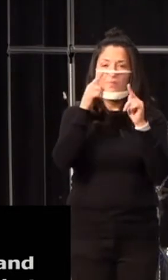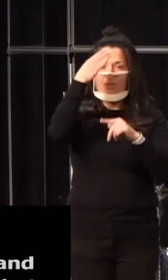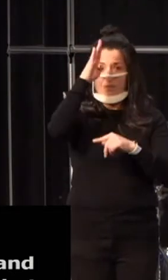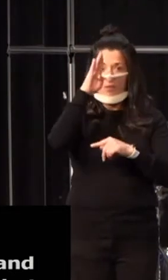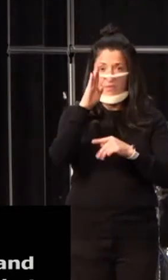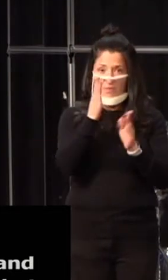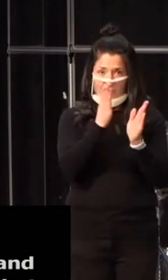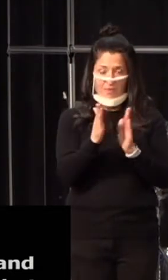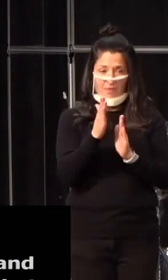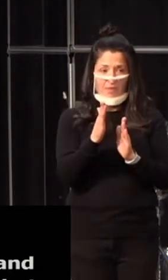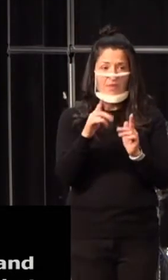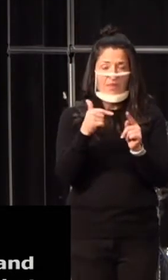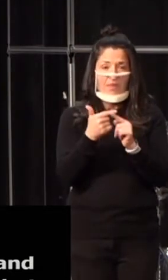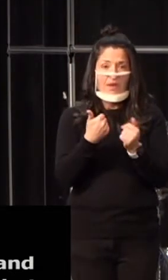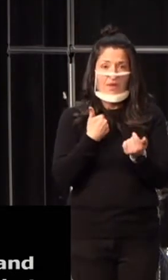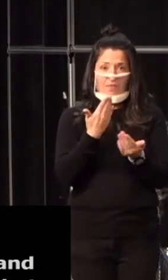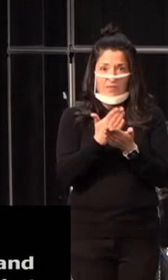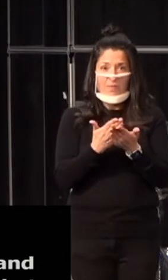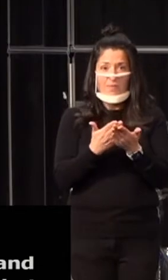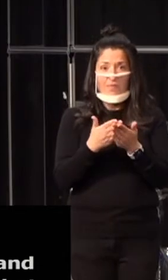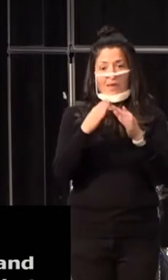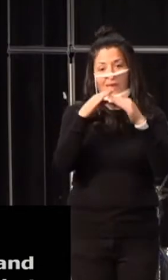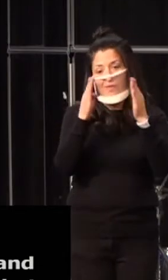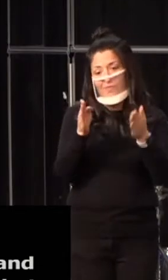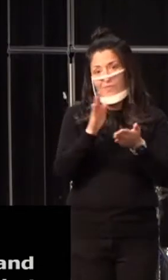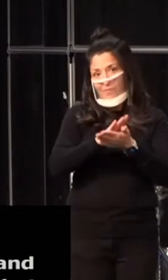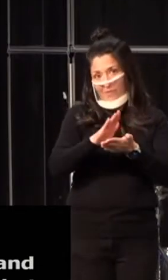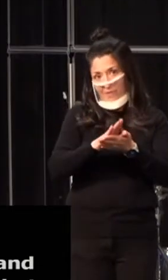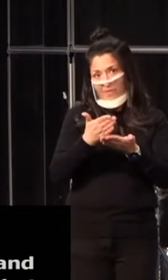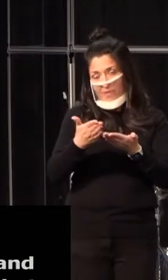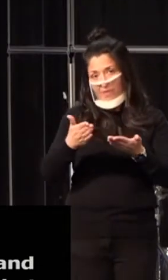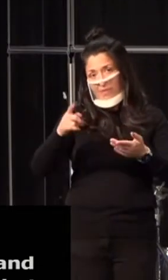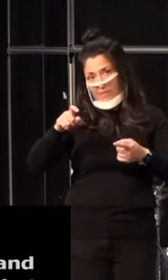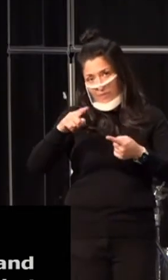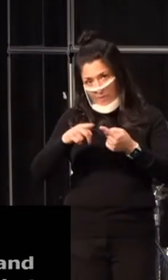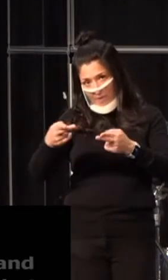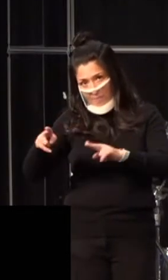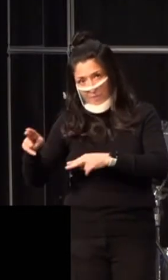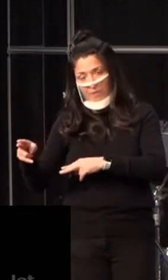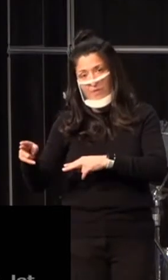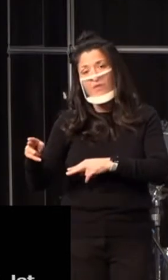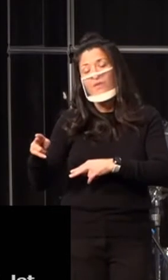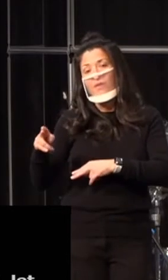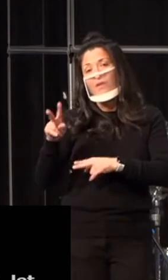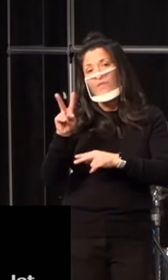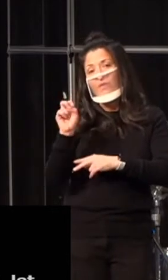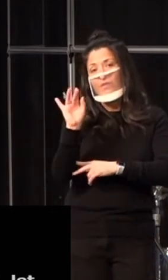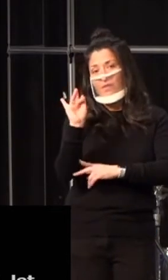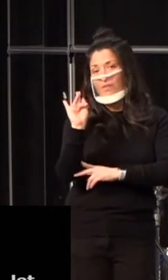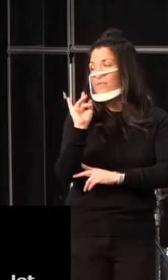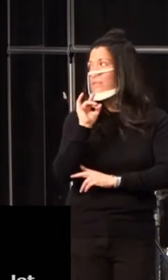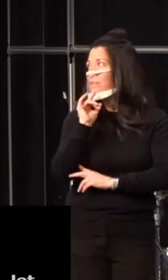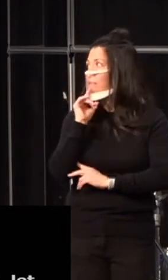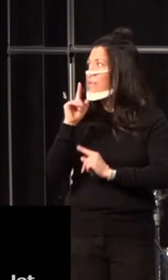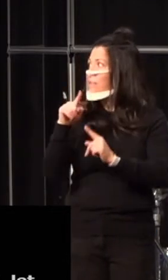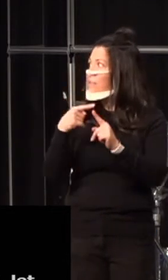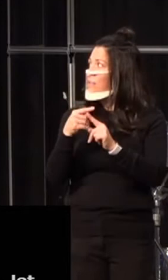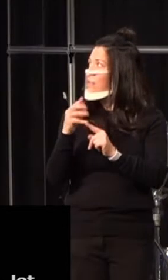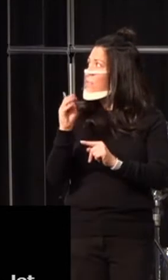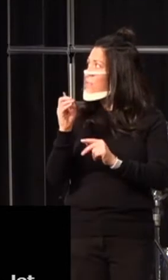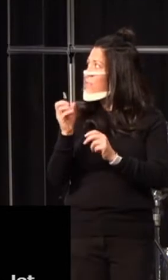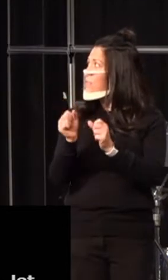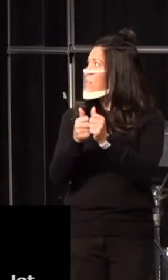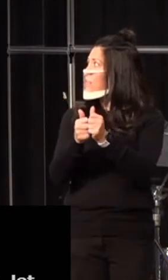Then there's some housekeeping things that need to happen. That's in verse 18 and following. Then Moses departed and returned to Jethro,